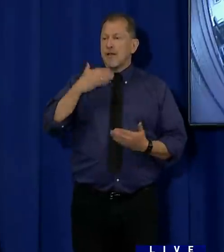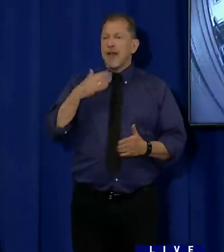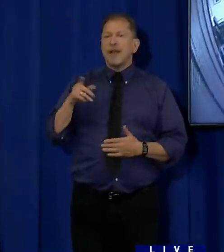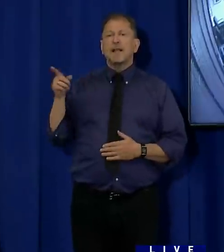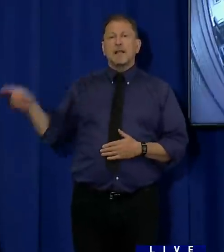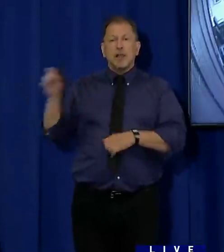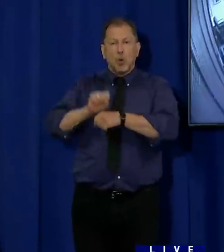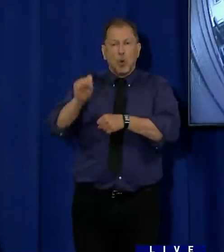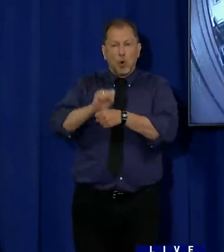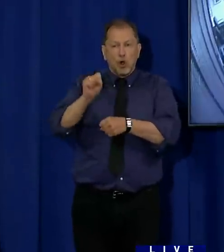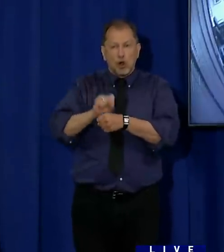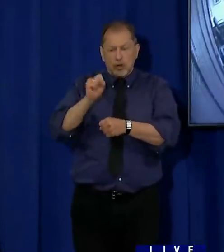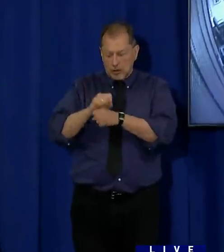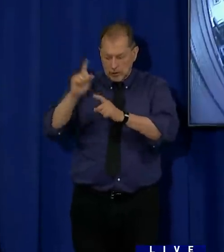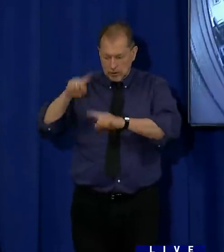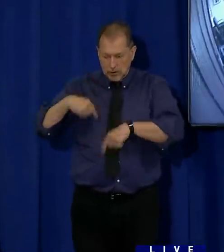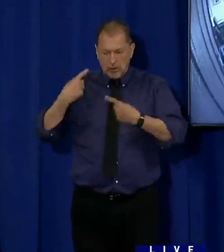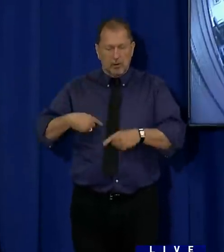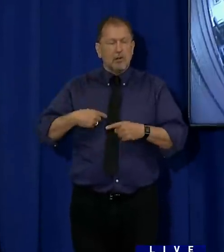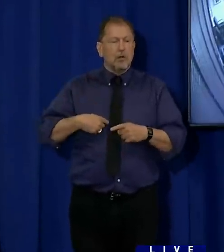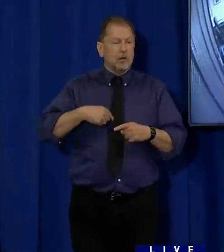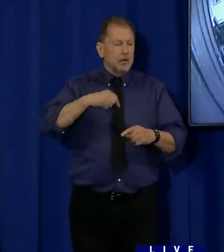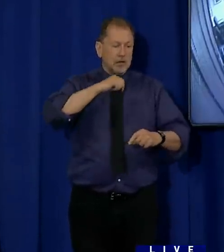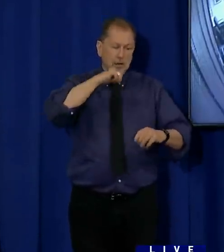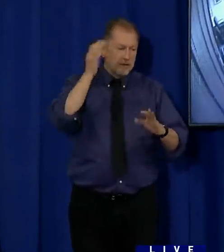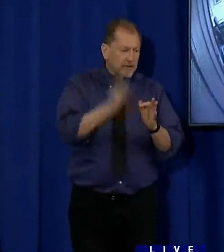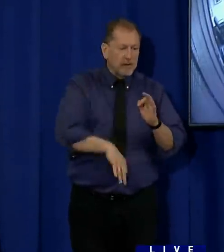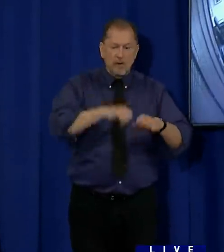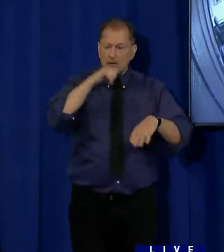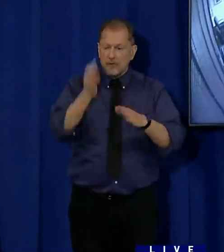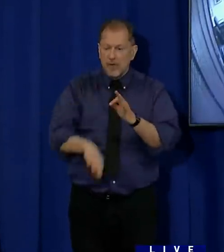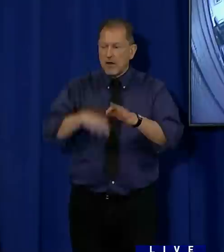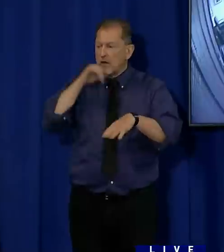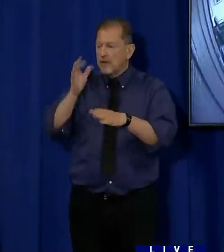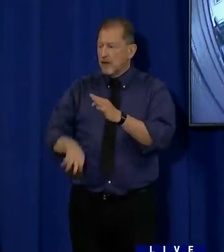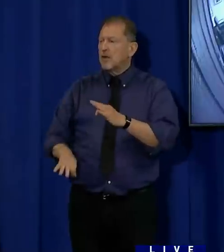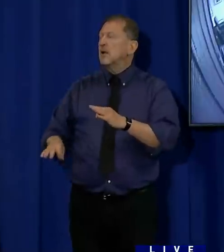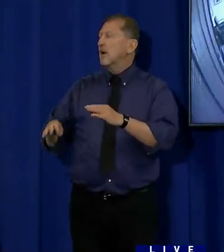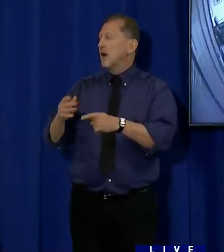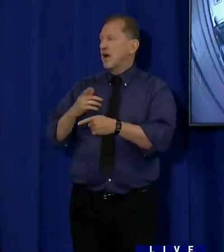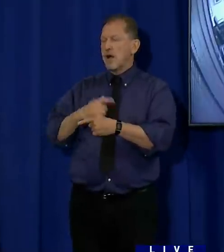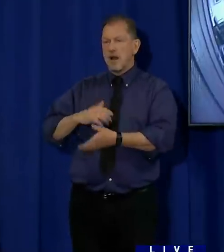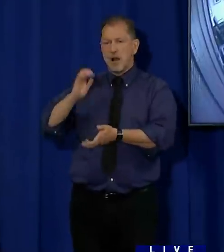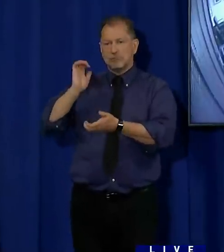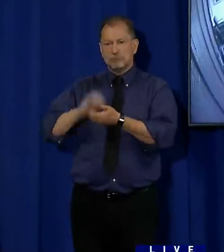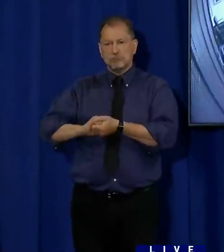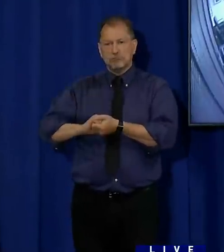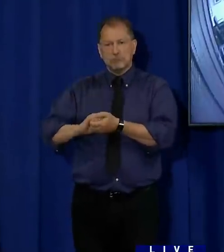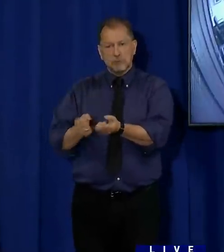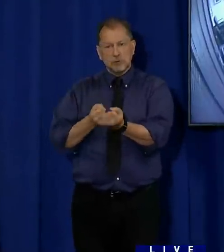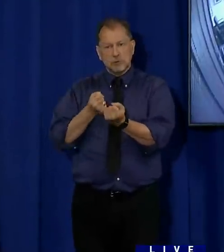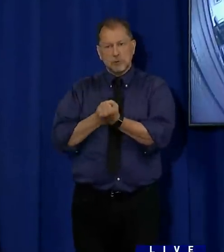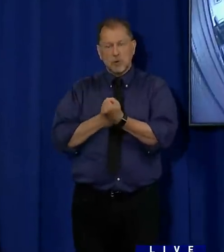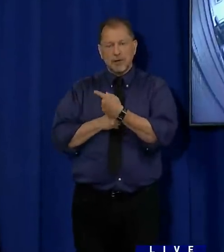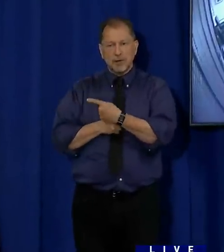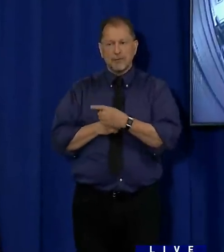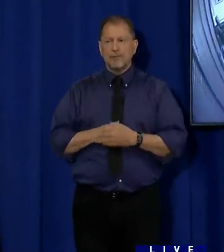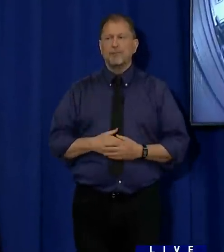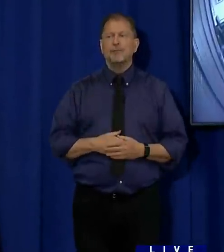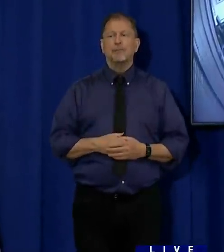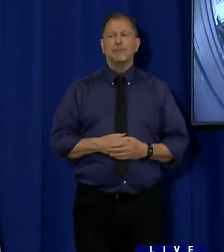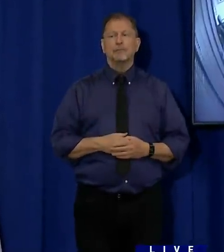journey to root out injustice, and I commit to being his partner in his quest. And with that, I'd like